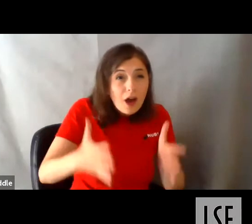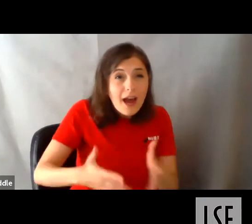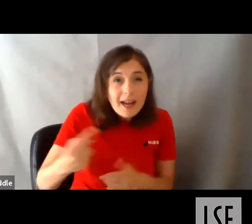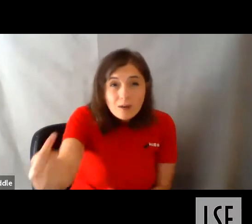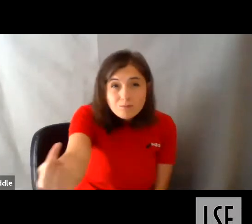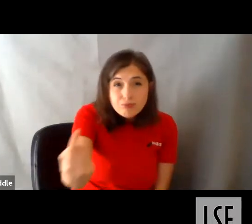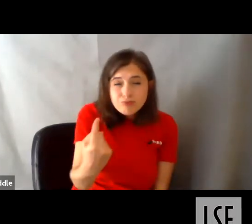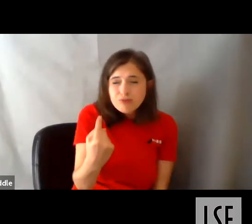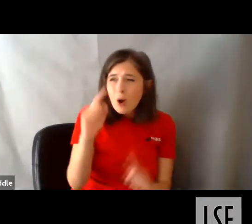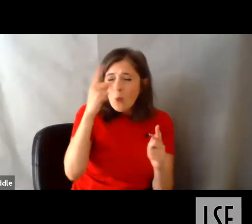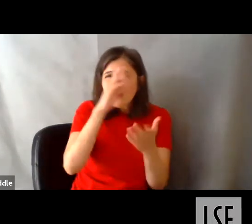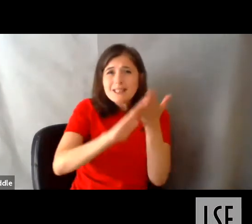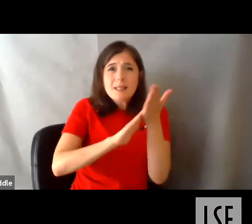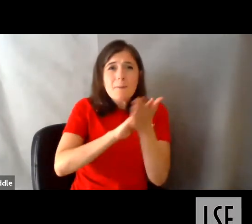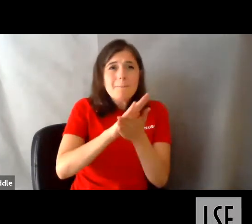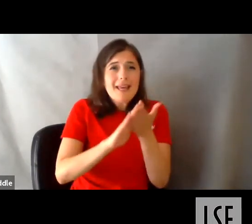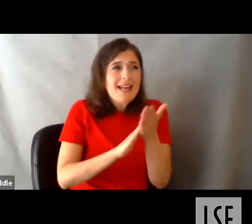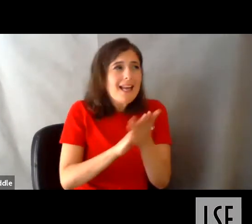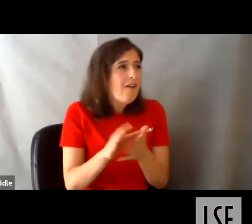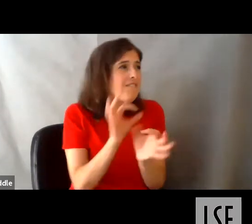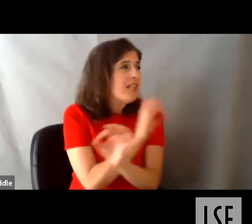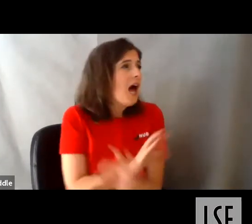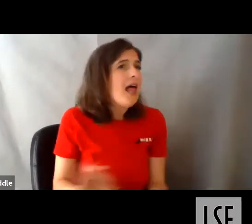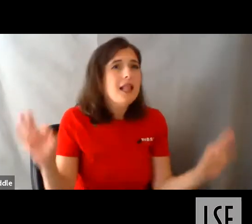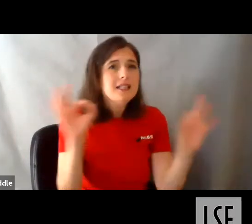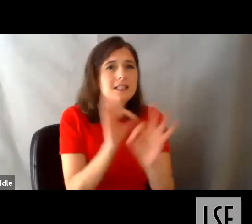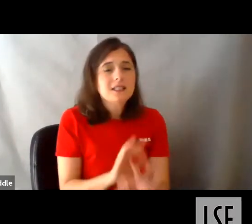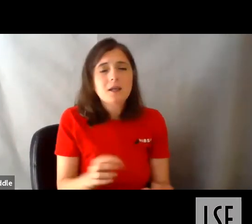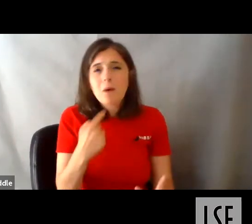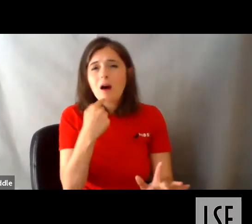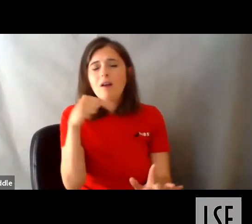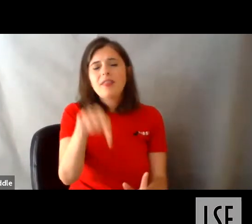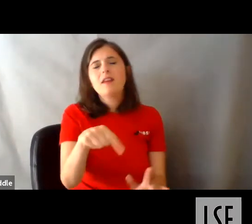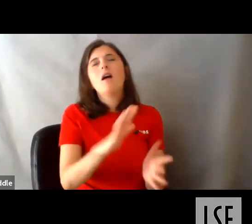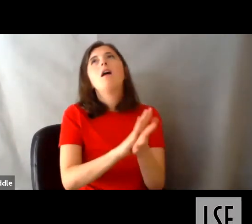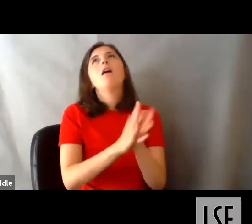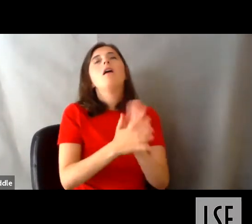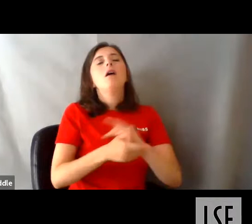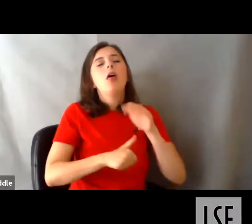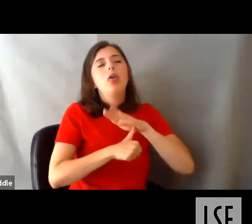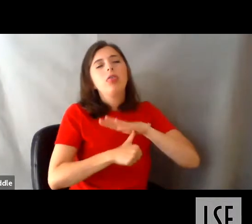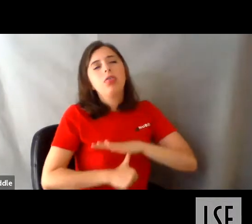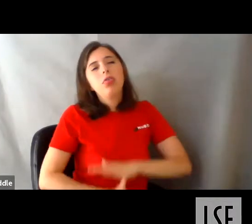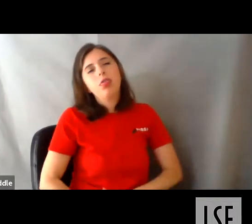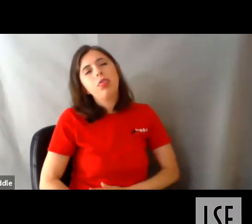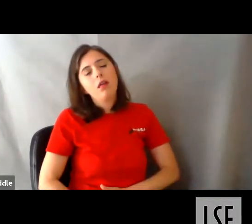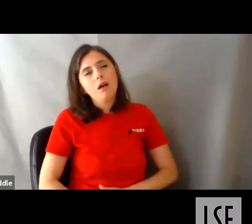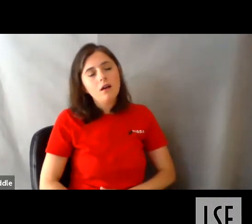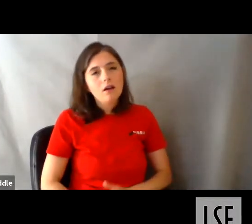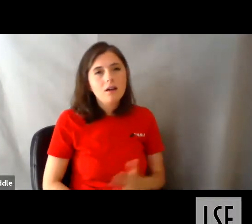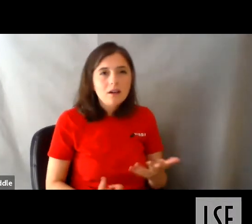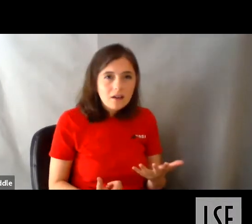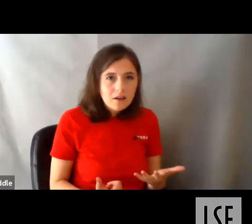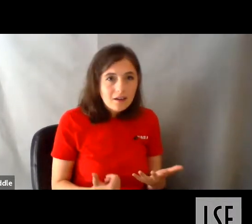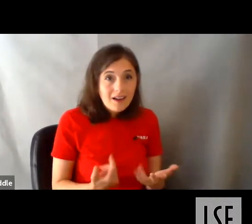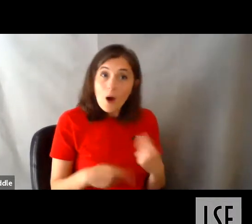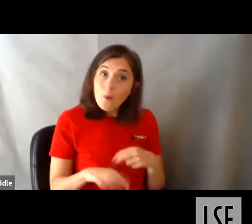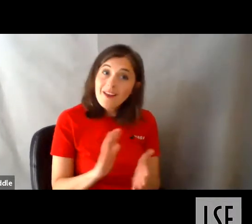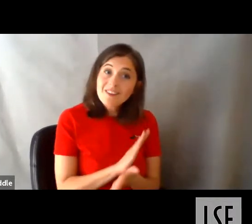what's the meaning of nihilism? So darned low there is no ism. Are we having